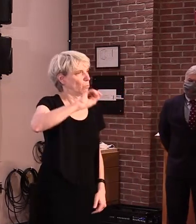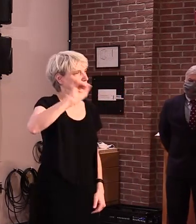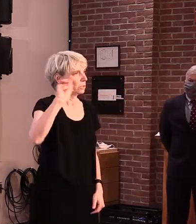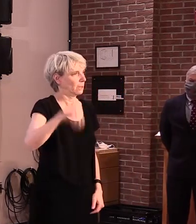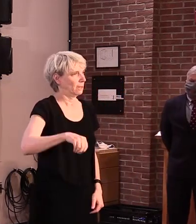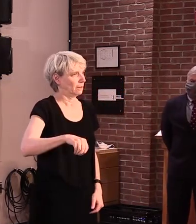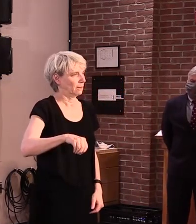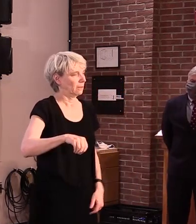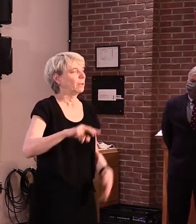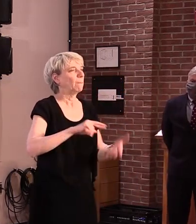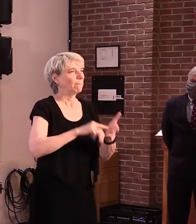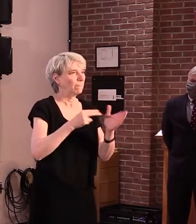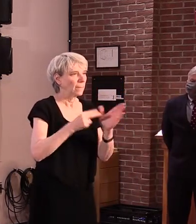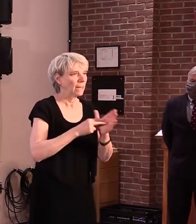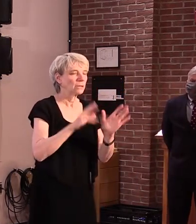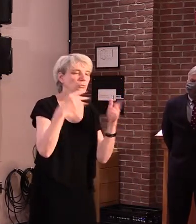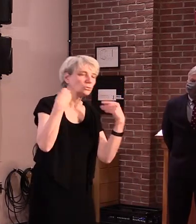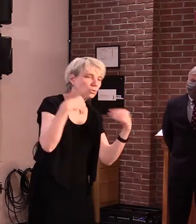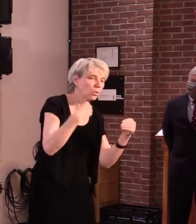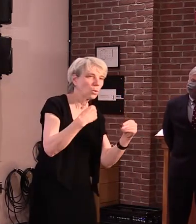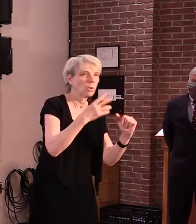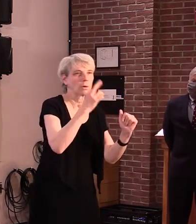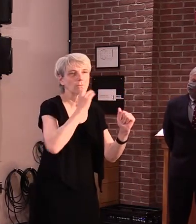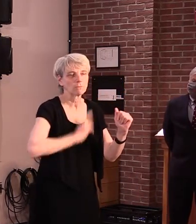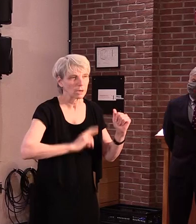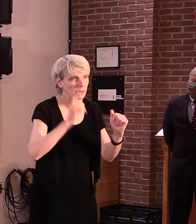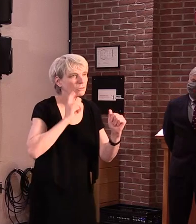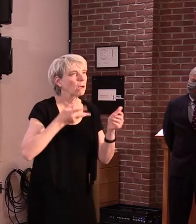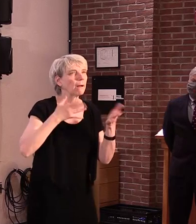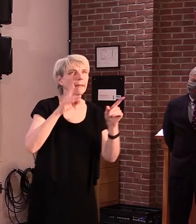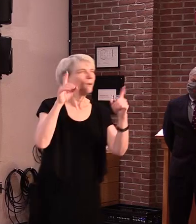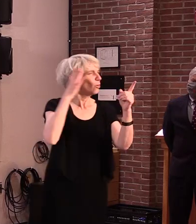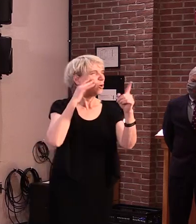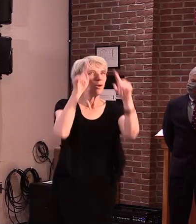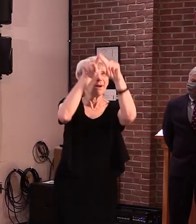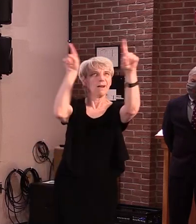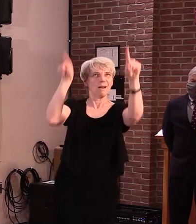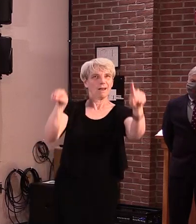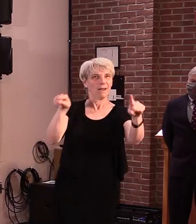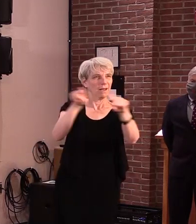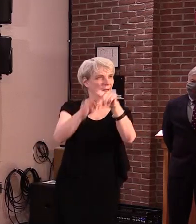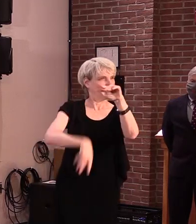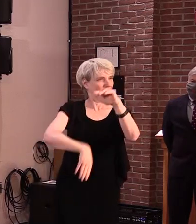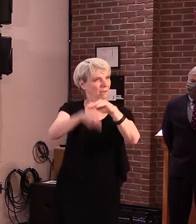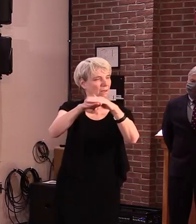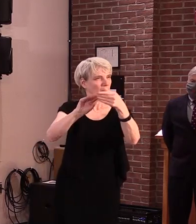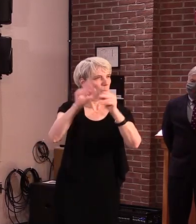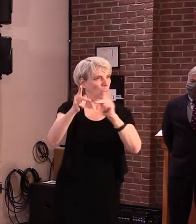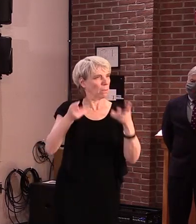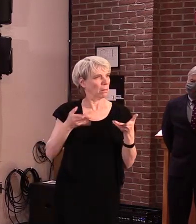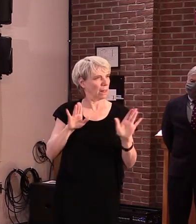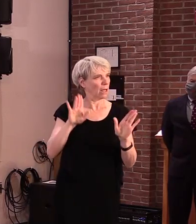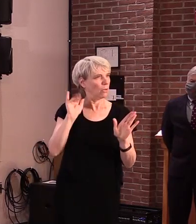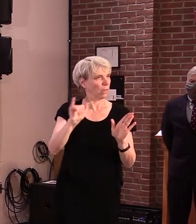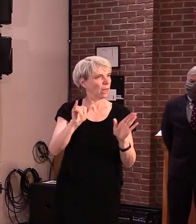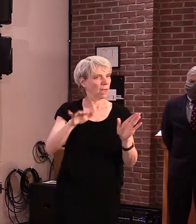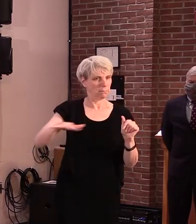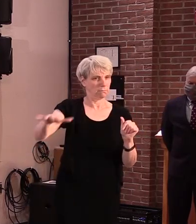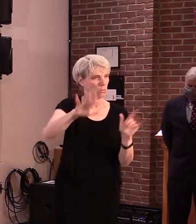limits in terms of occupancy, whether it's in retail, or whether it's in anything else we've spoken